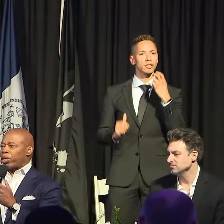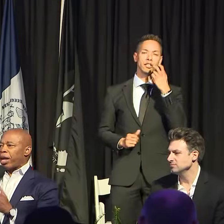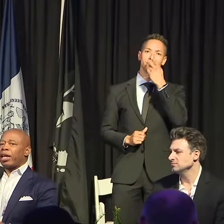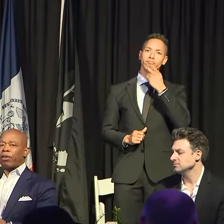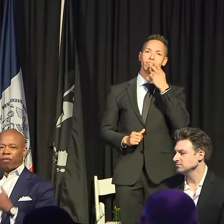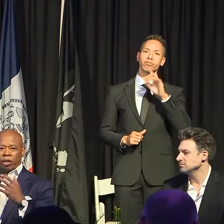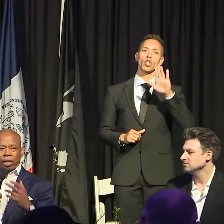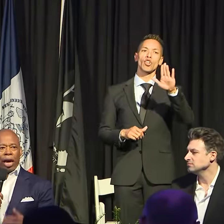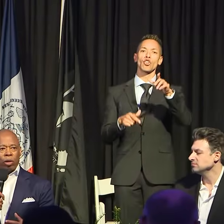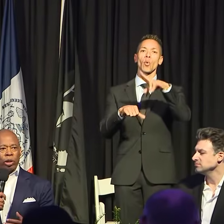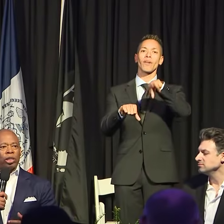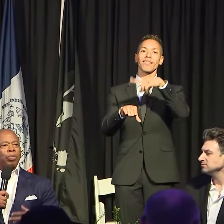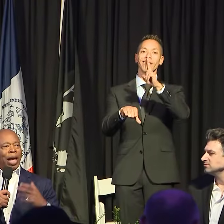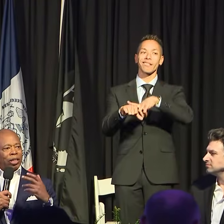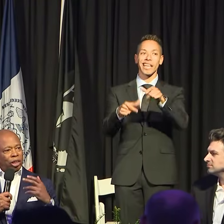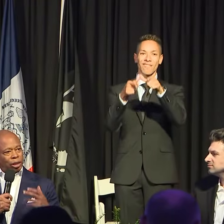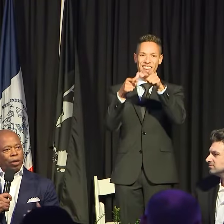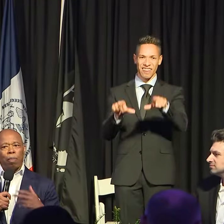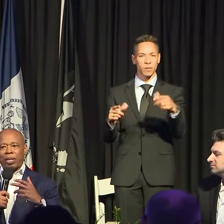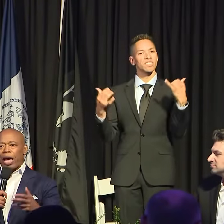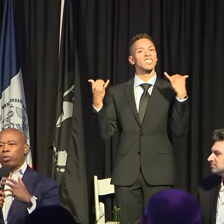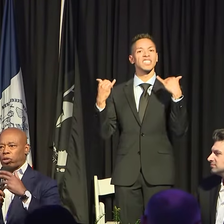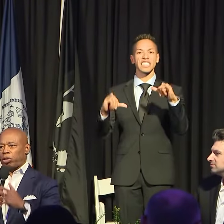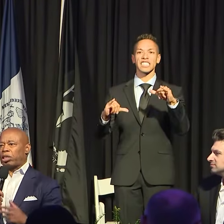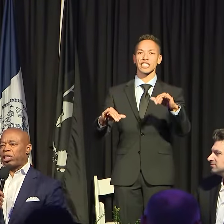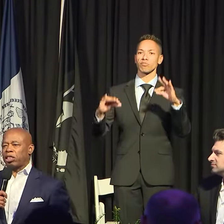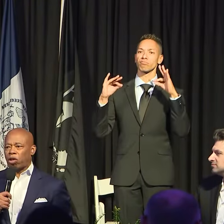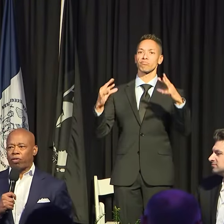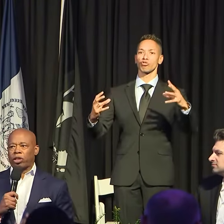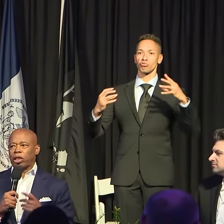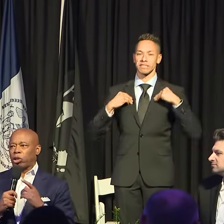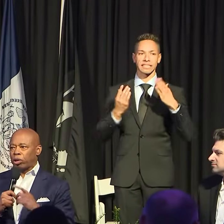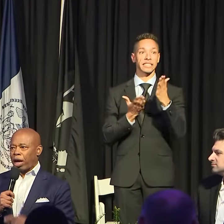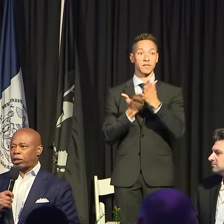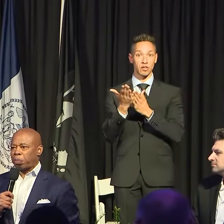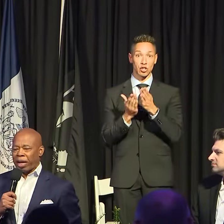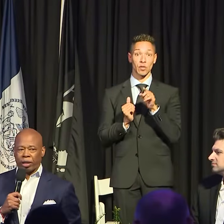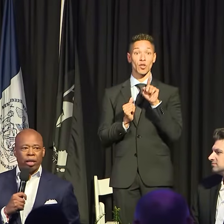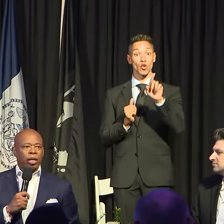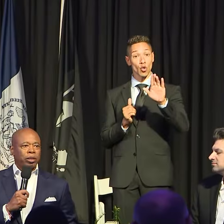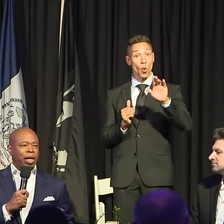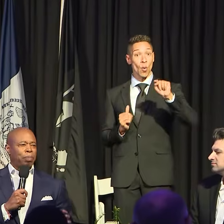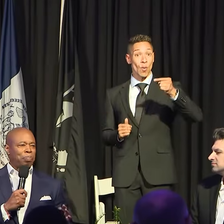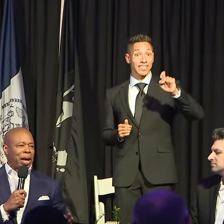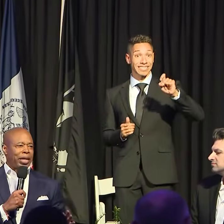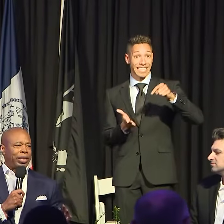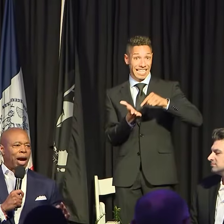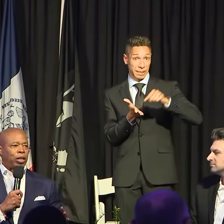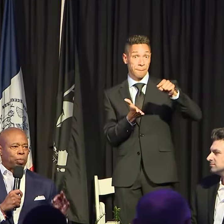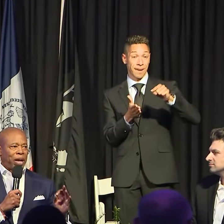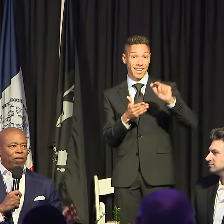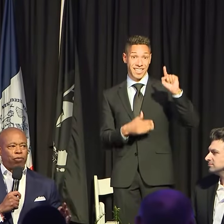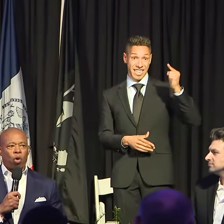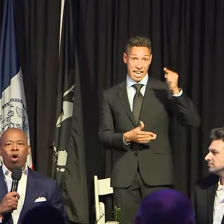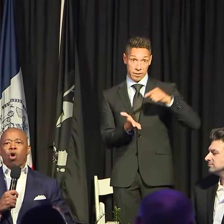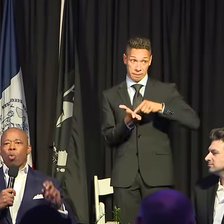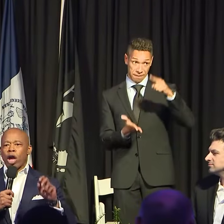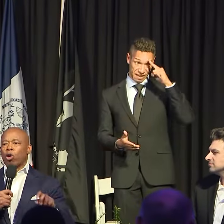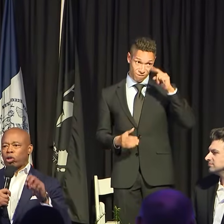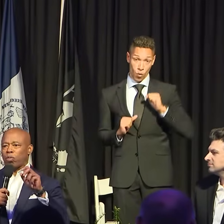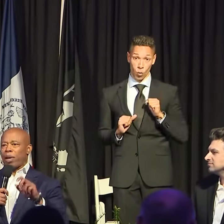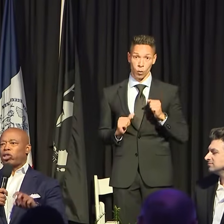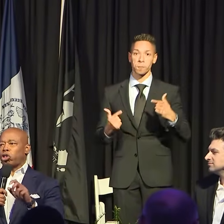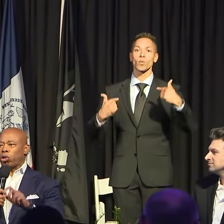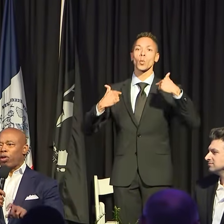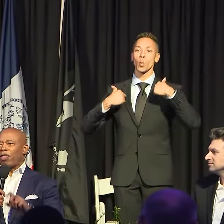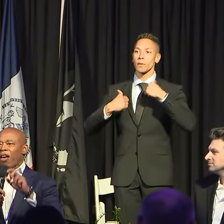in your native language and still be able to receive the services that your taxpayers paying dollars paid for. We're